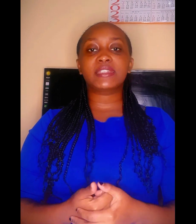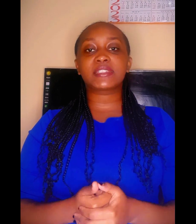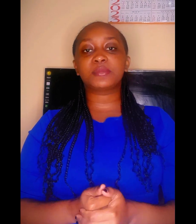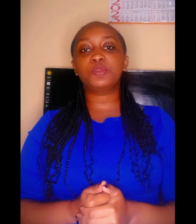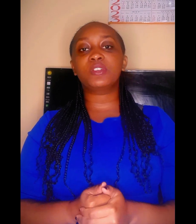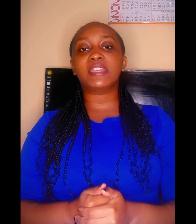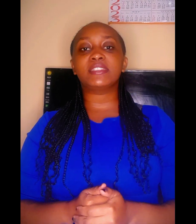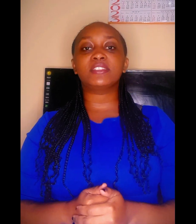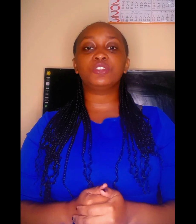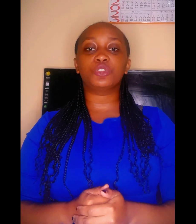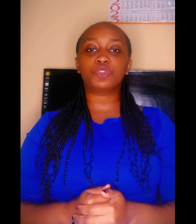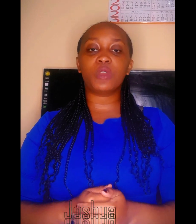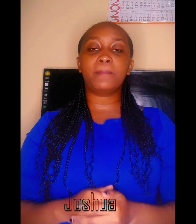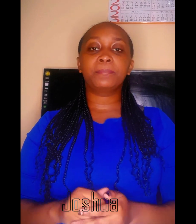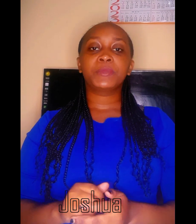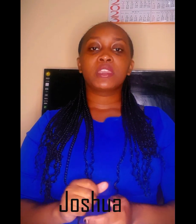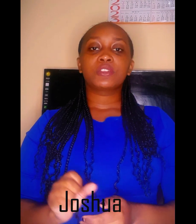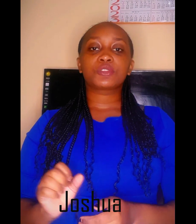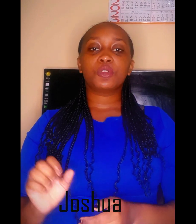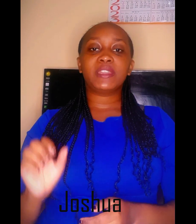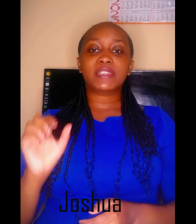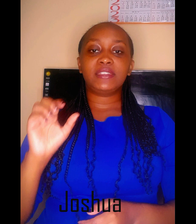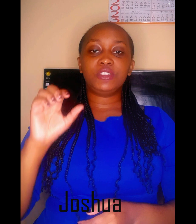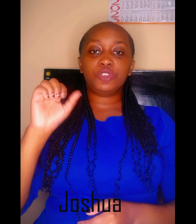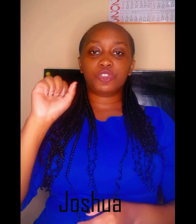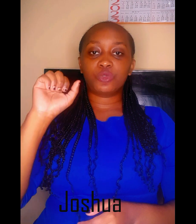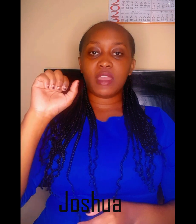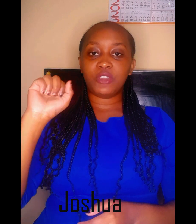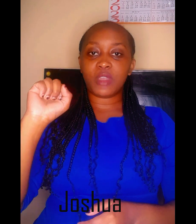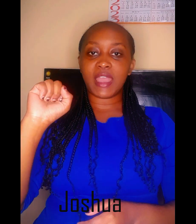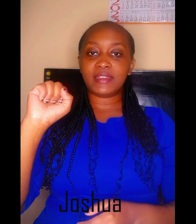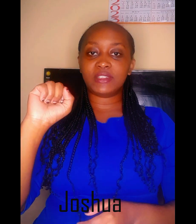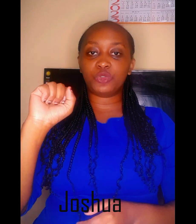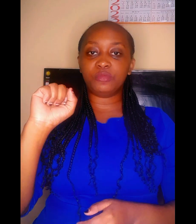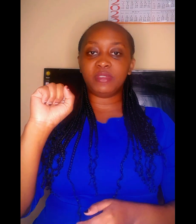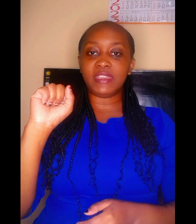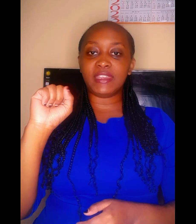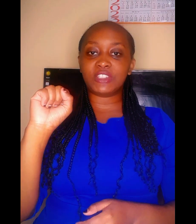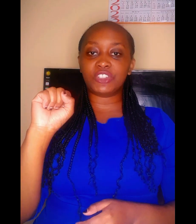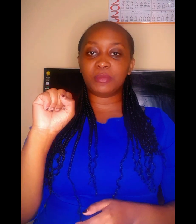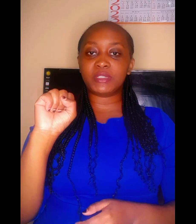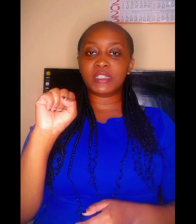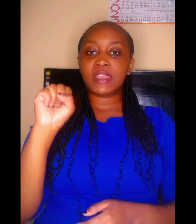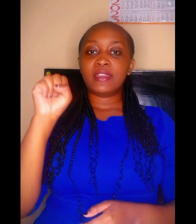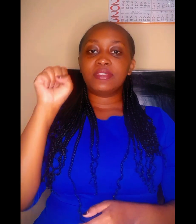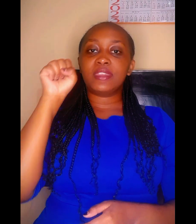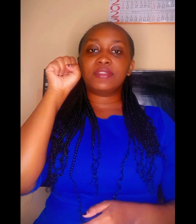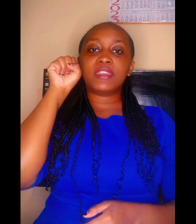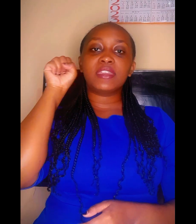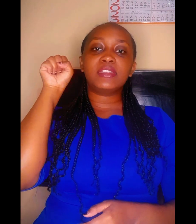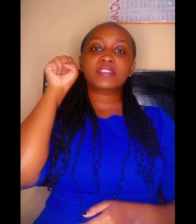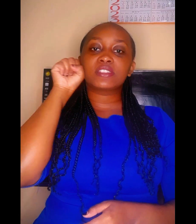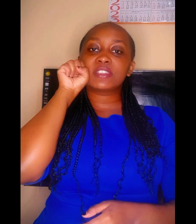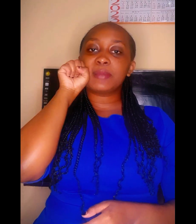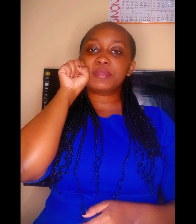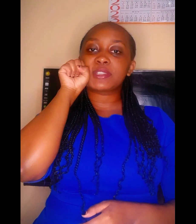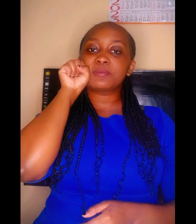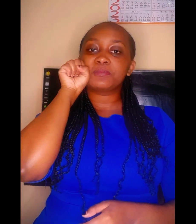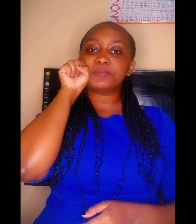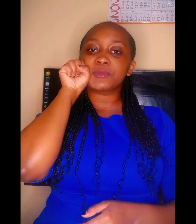next book, that is Joshua. So when signing Joshua, your hand should be S-shaped. Then the S taps on